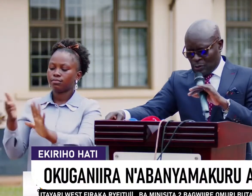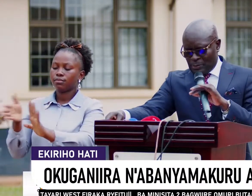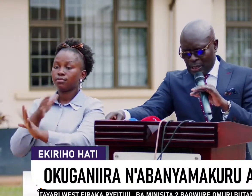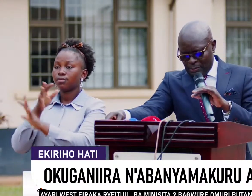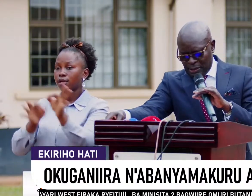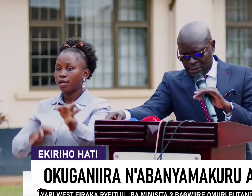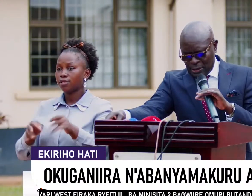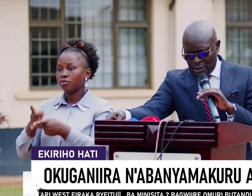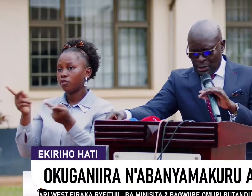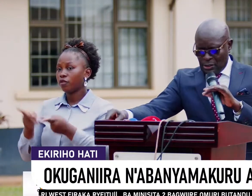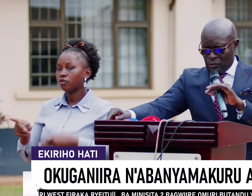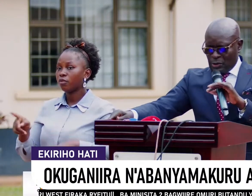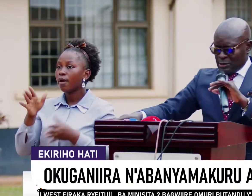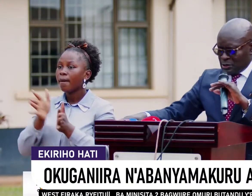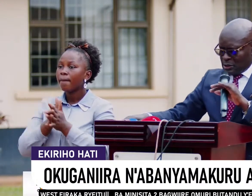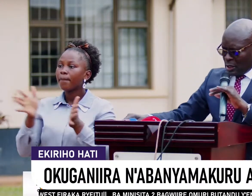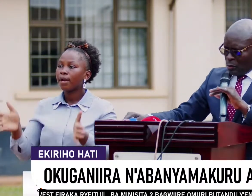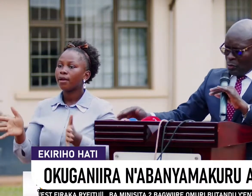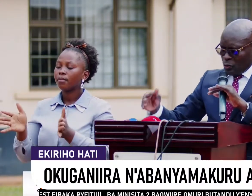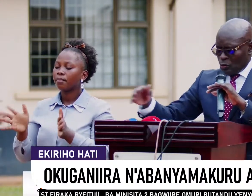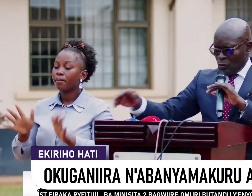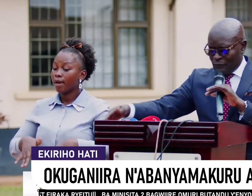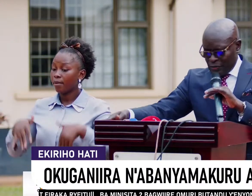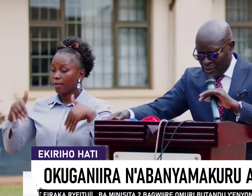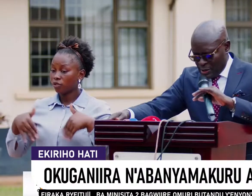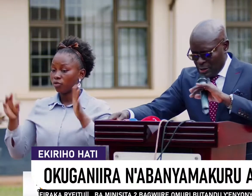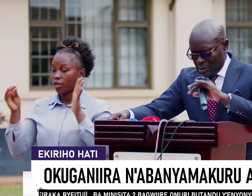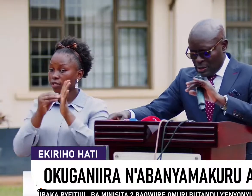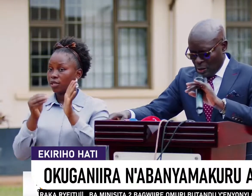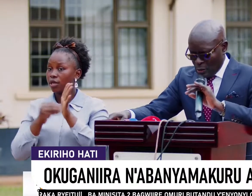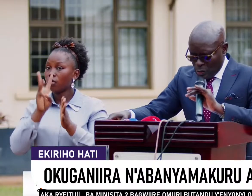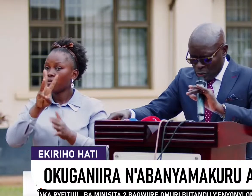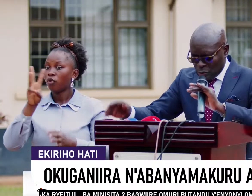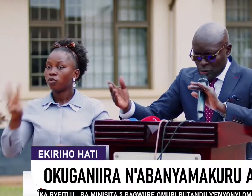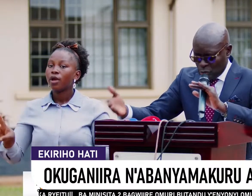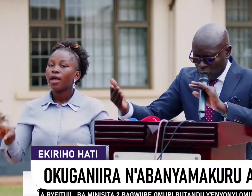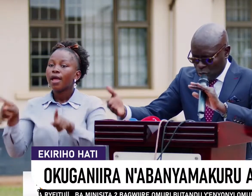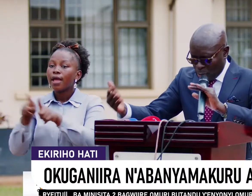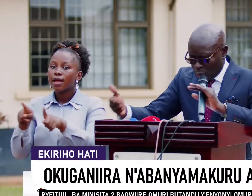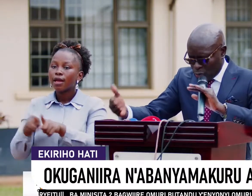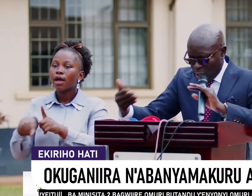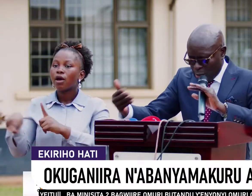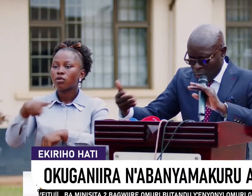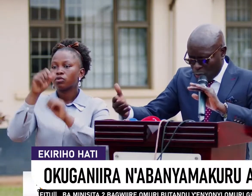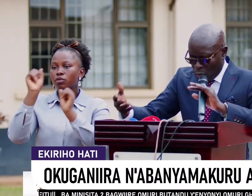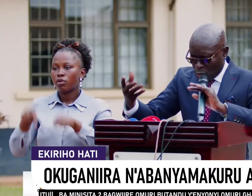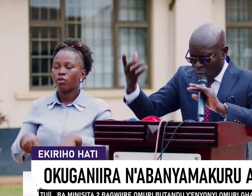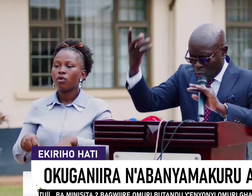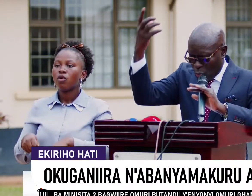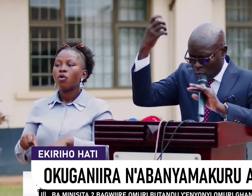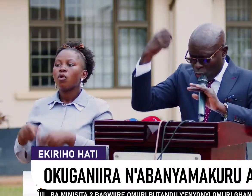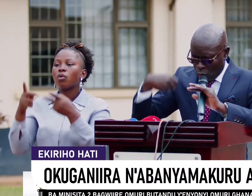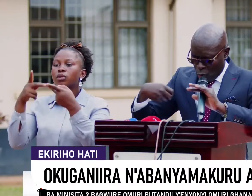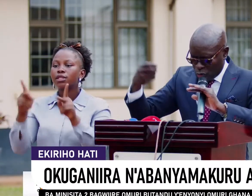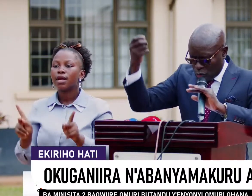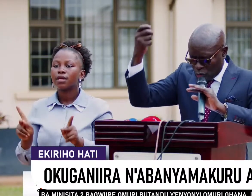mu kifo kya parliament tugenda ziteeka ku mukutu gwaffe era osobola kutandika